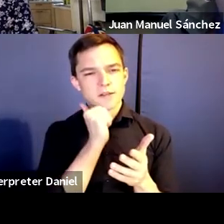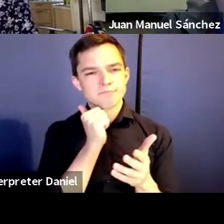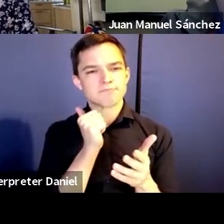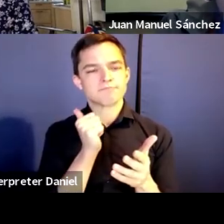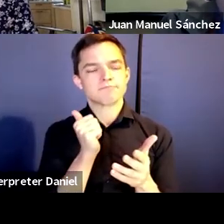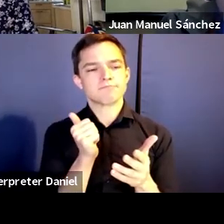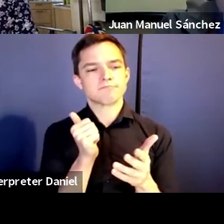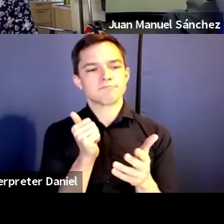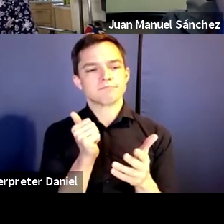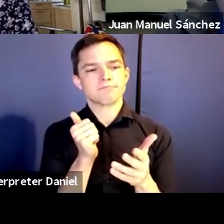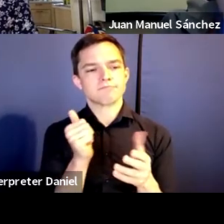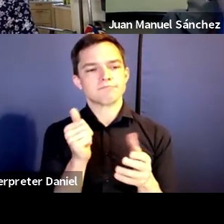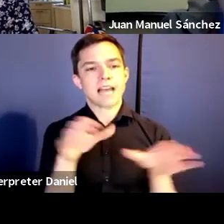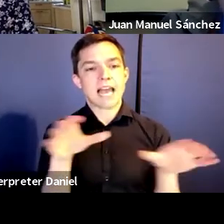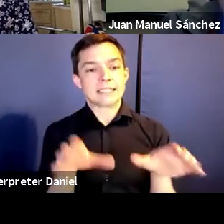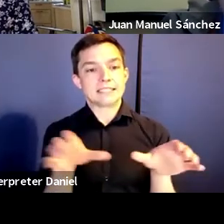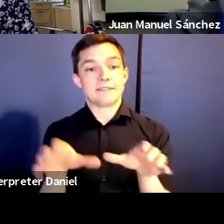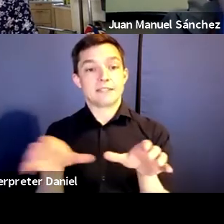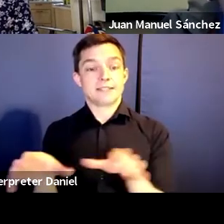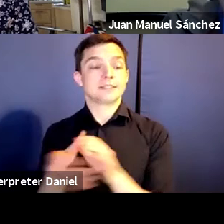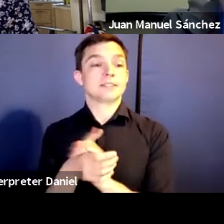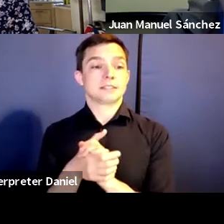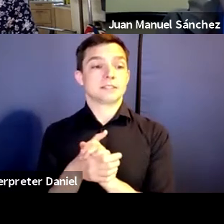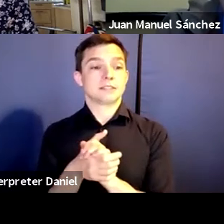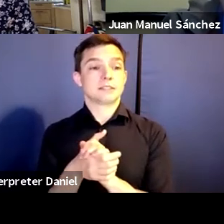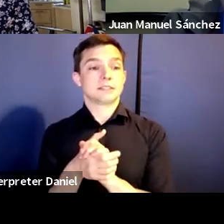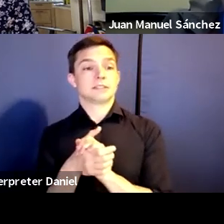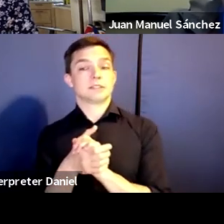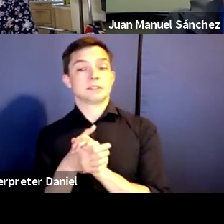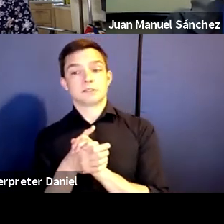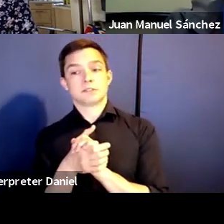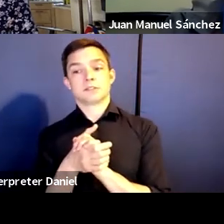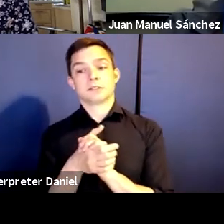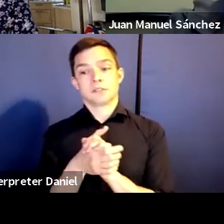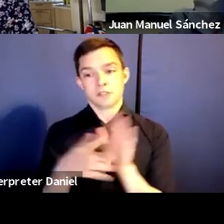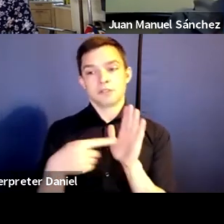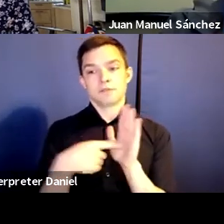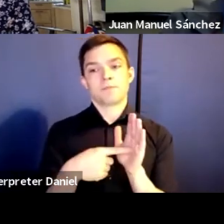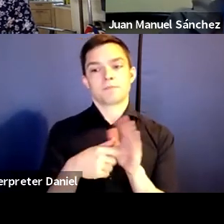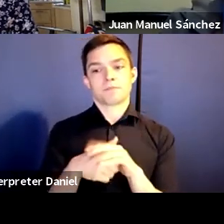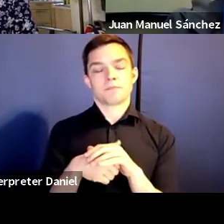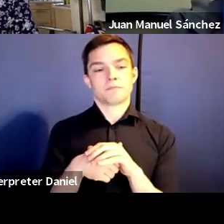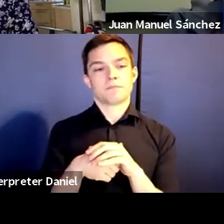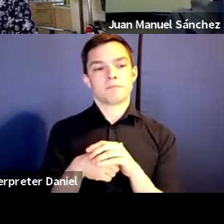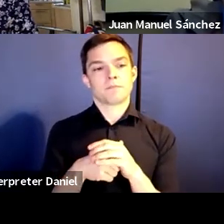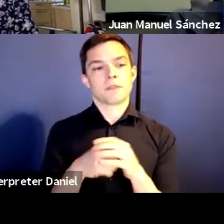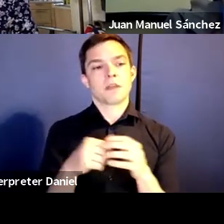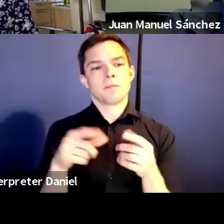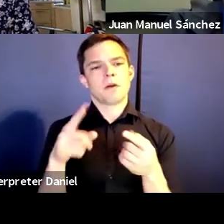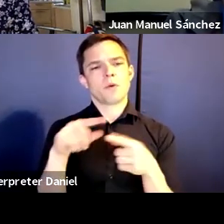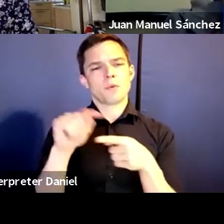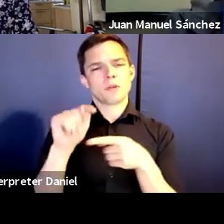everyday activities. So when we train this approach,